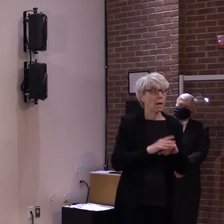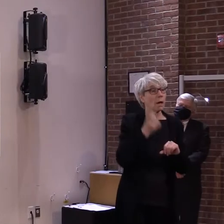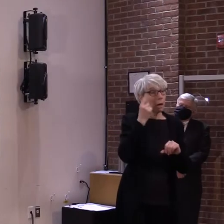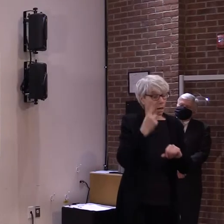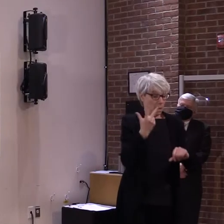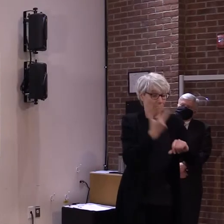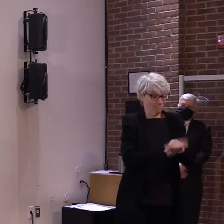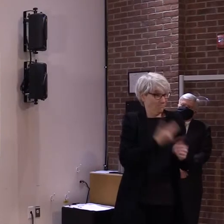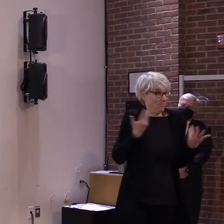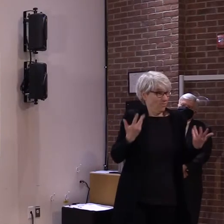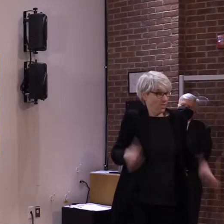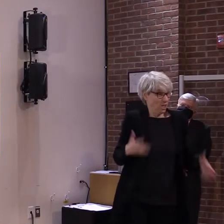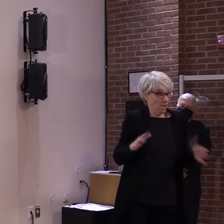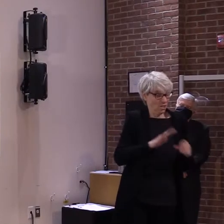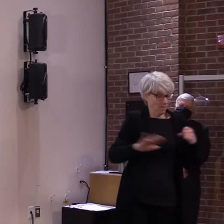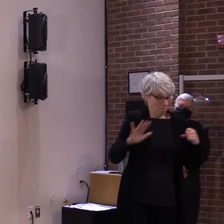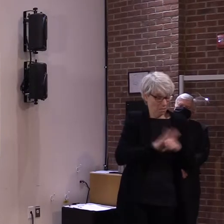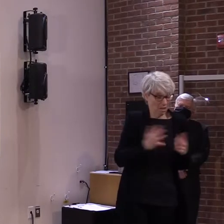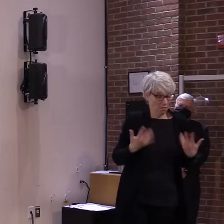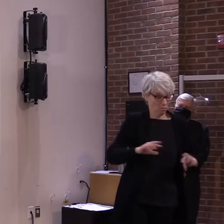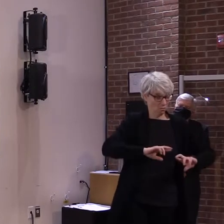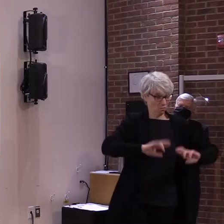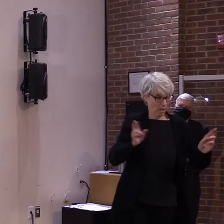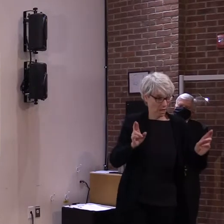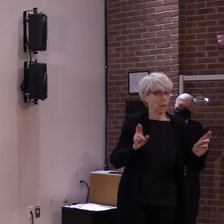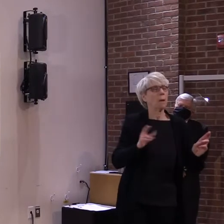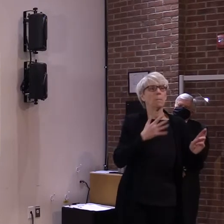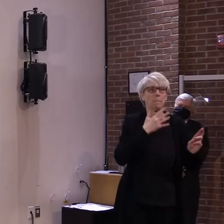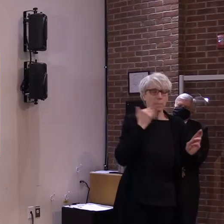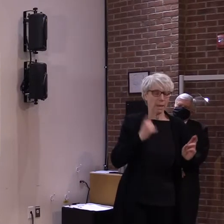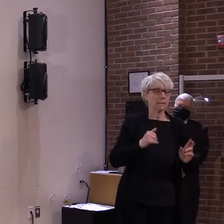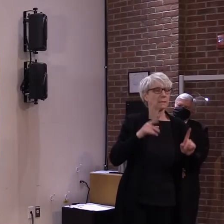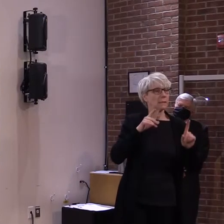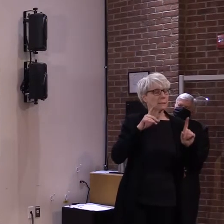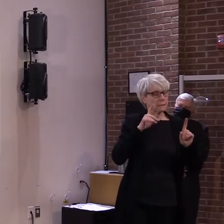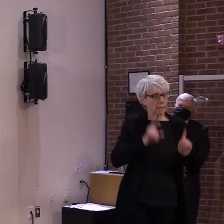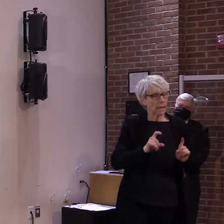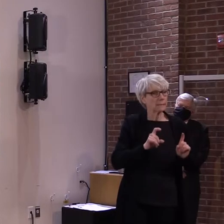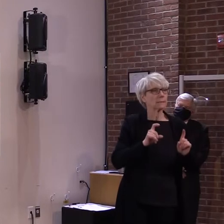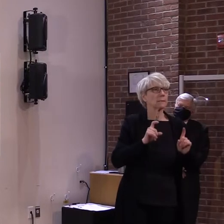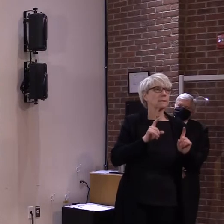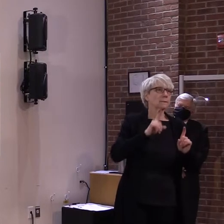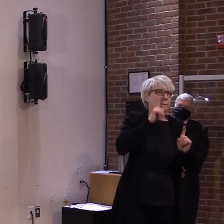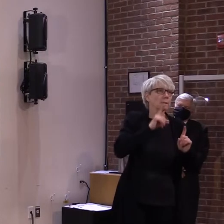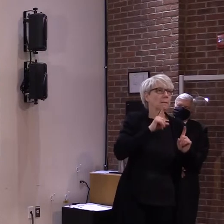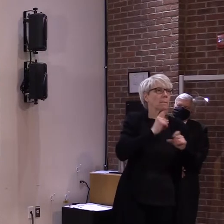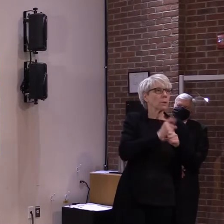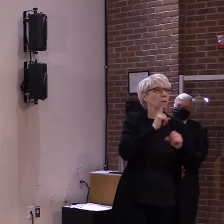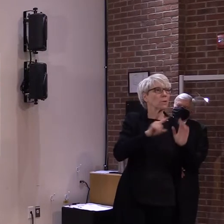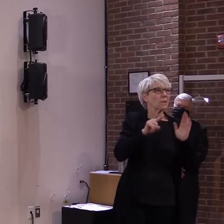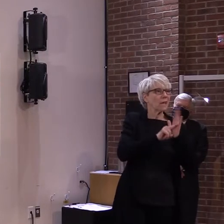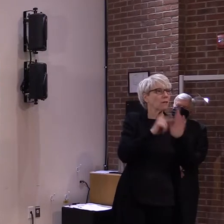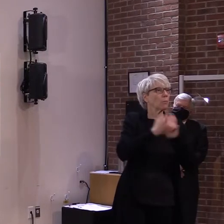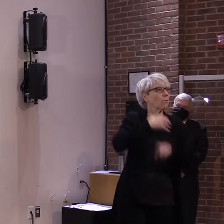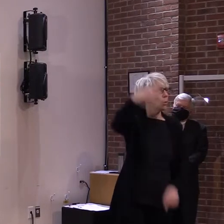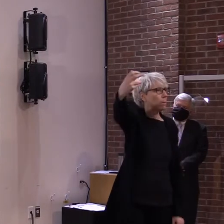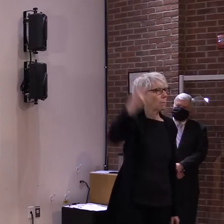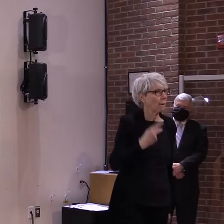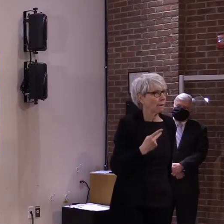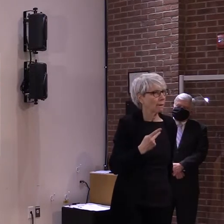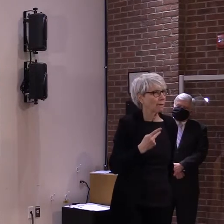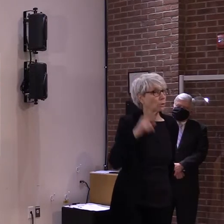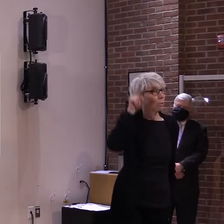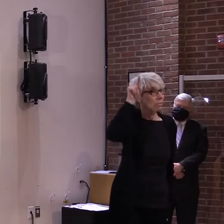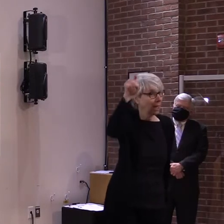people should get tested and have a negative test result before they board an international flight back into the United